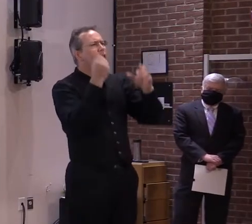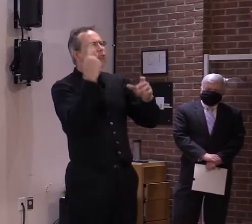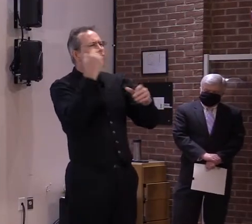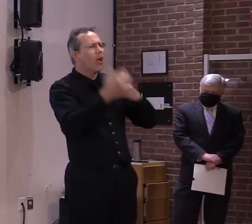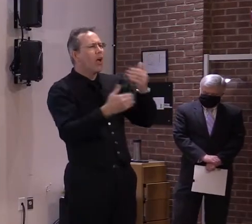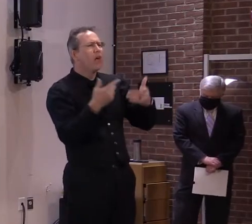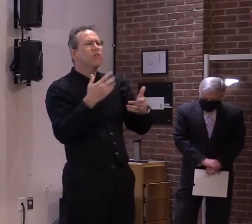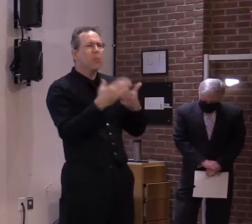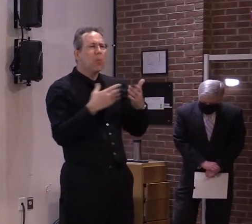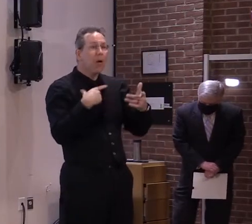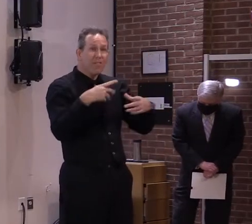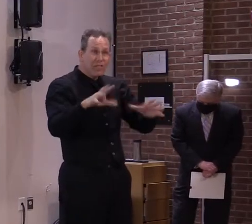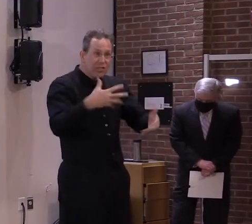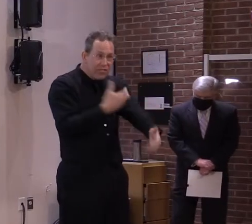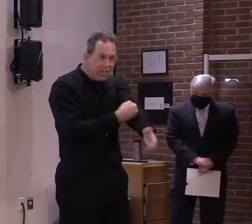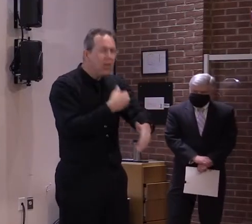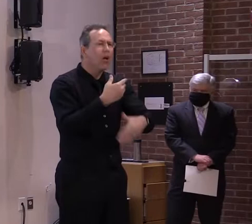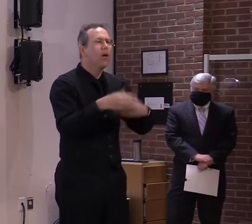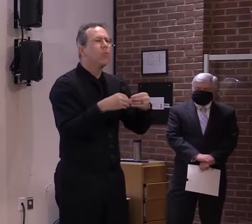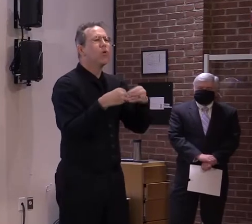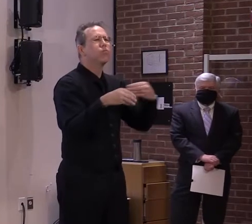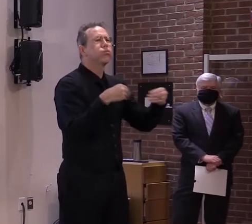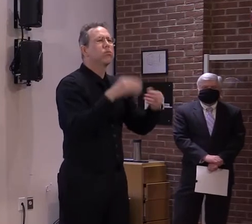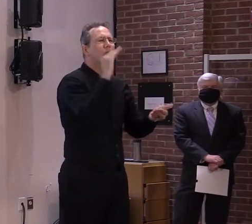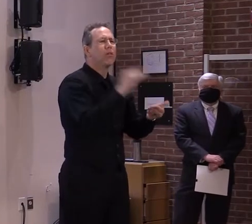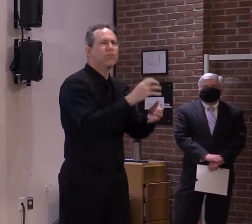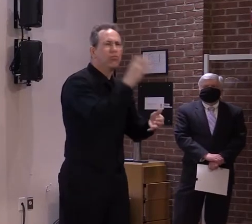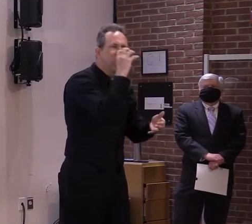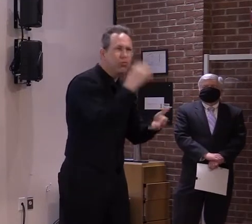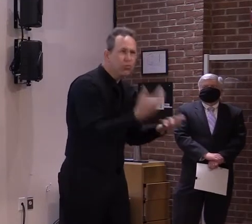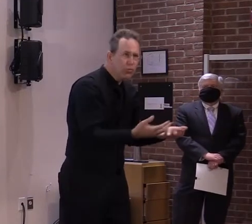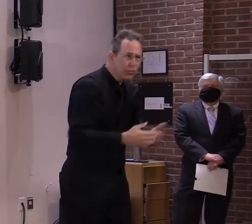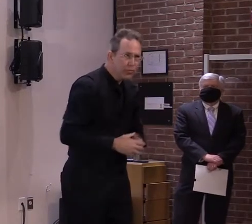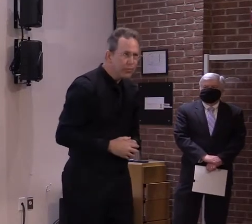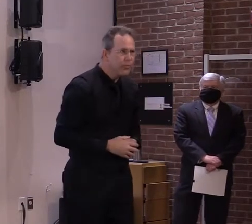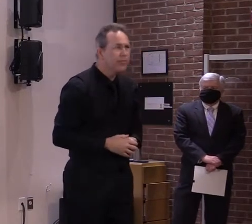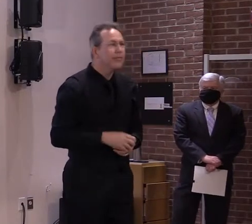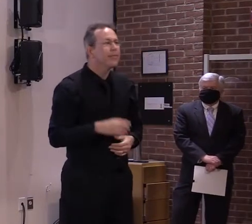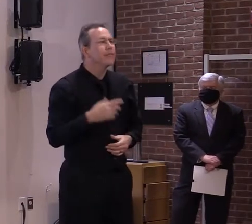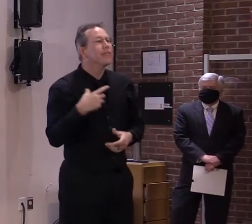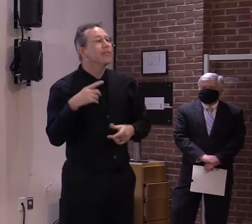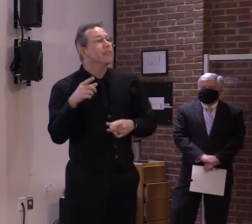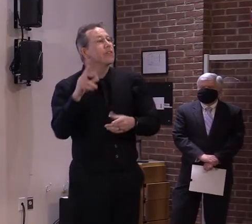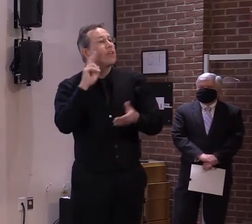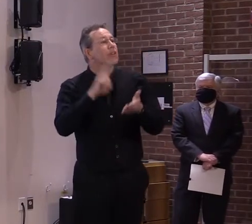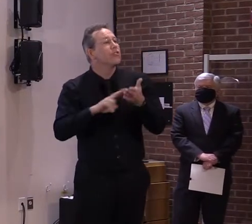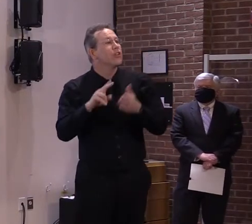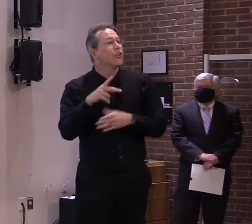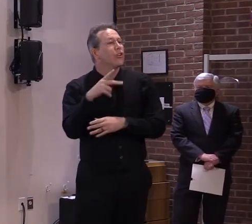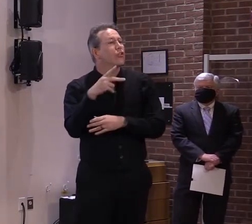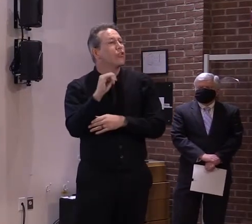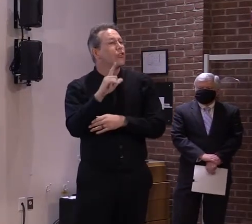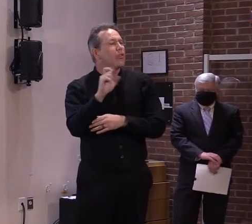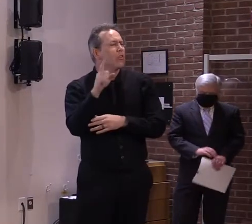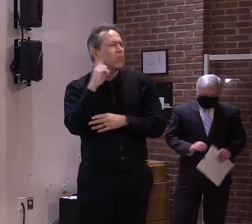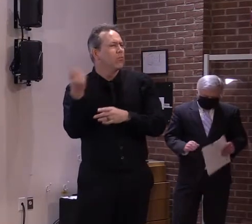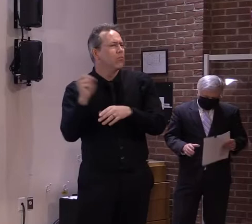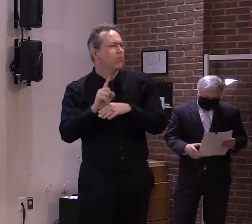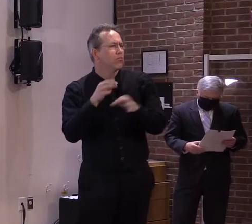creativity. Secretary Curley will talk about this shortly, but as you can see, with step